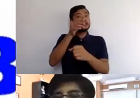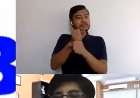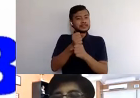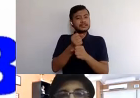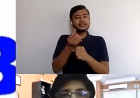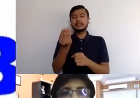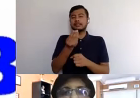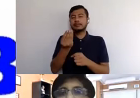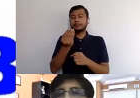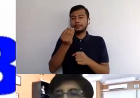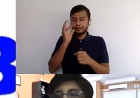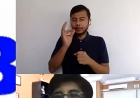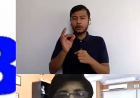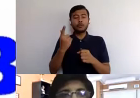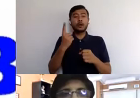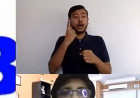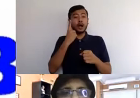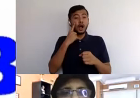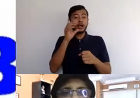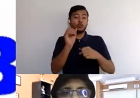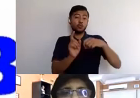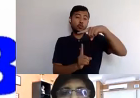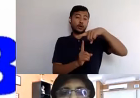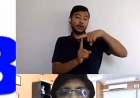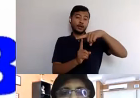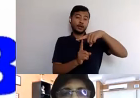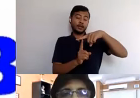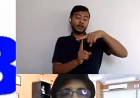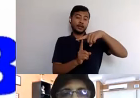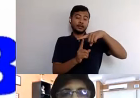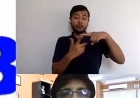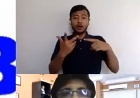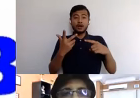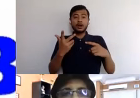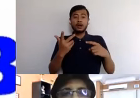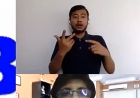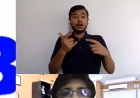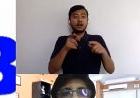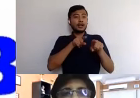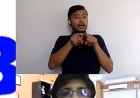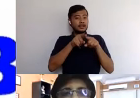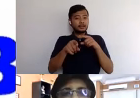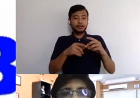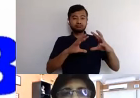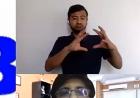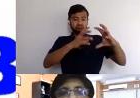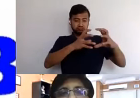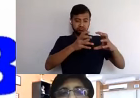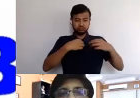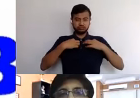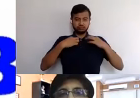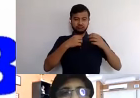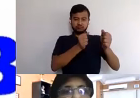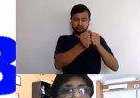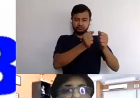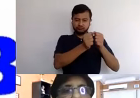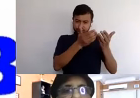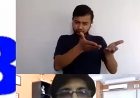massive IoT is going to be a big 5G use case. And this will get, you know, fueled by